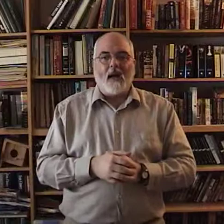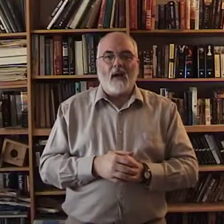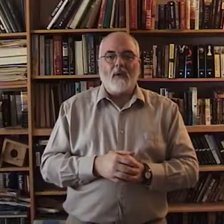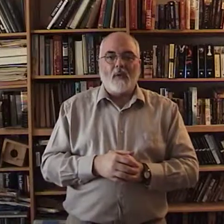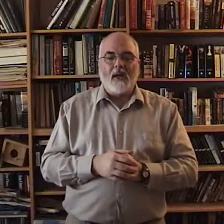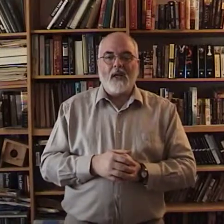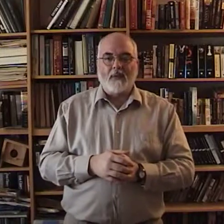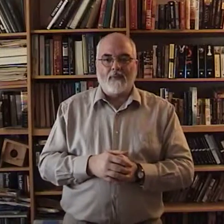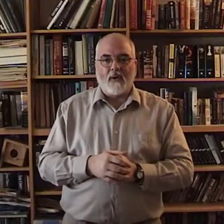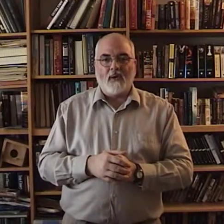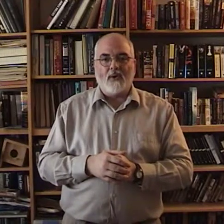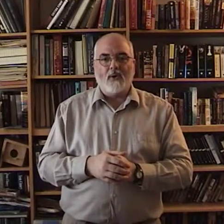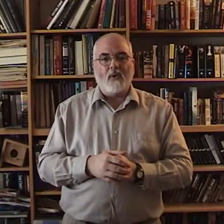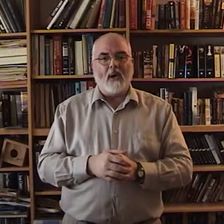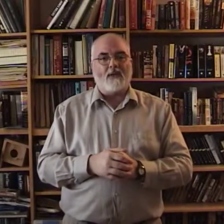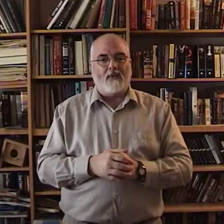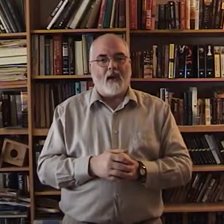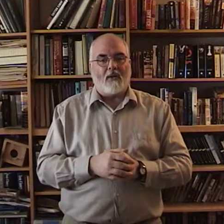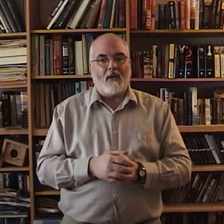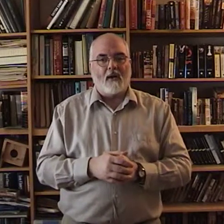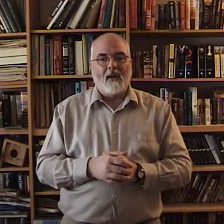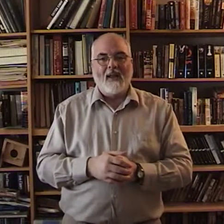God, when he's referred to as Father,